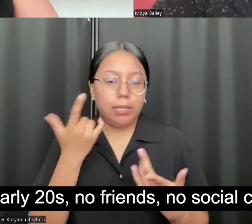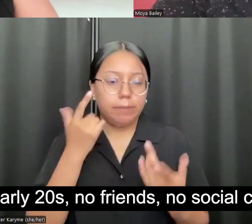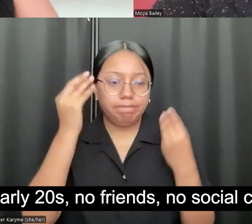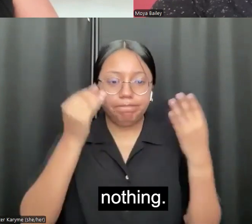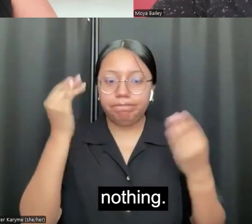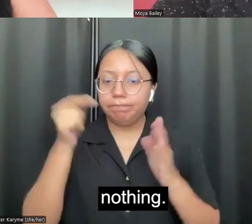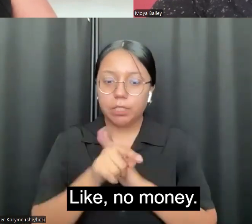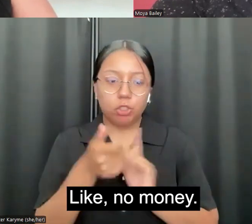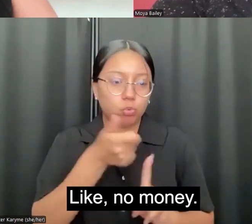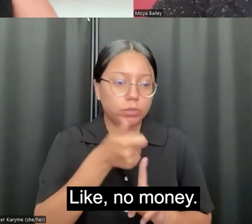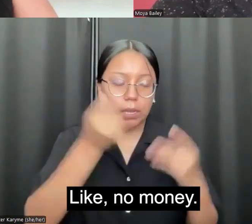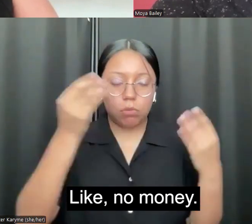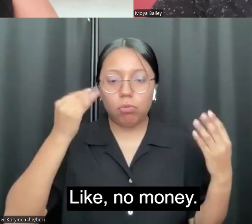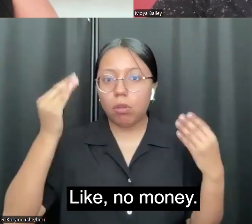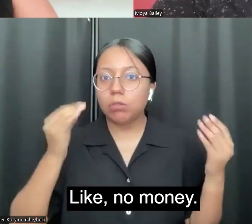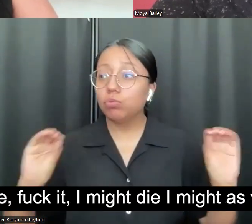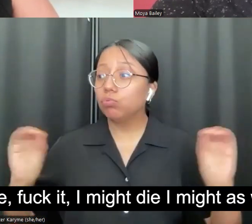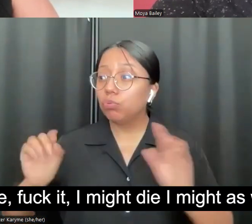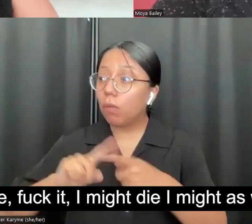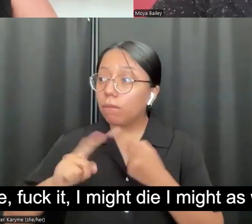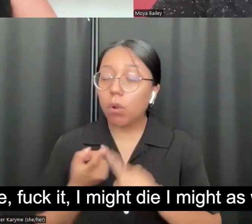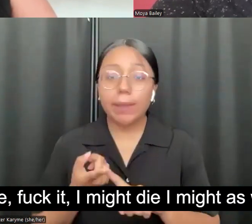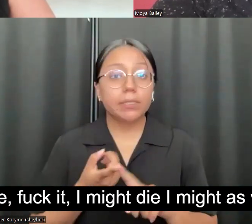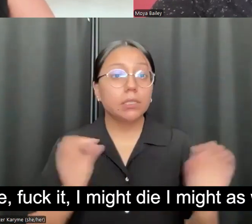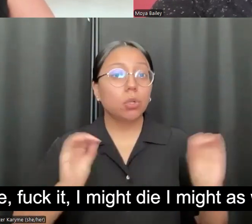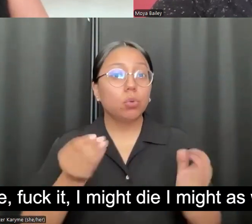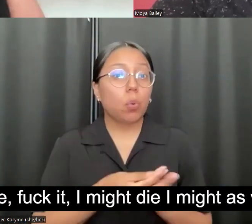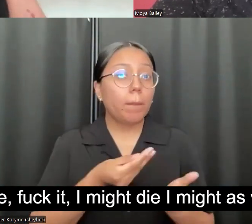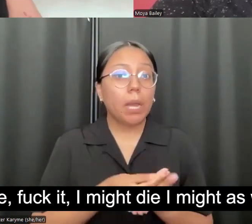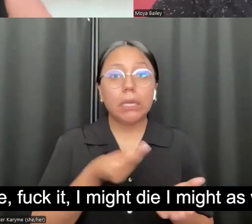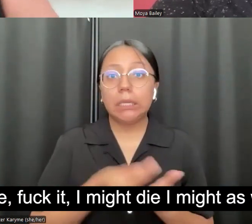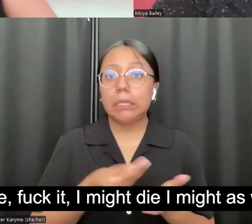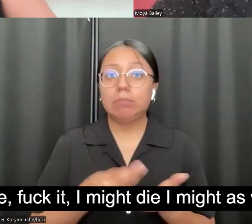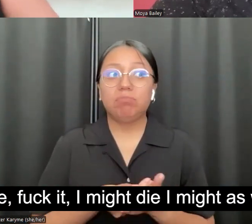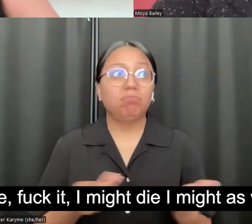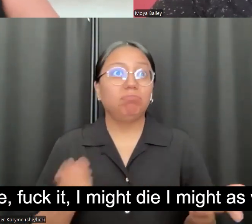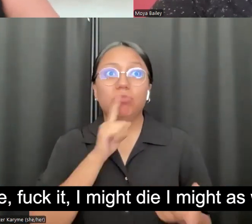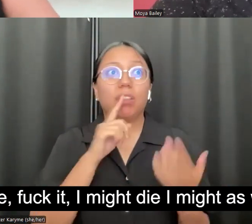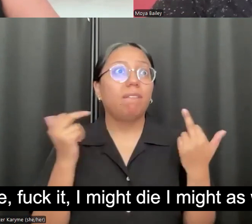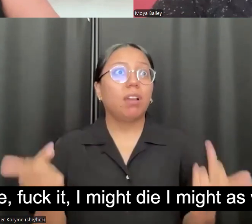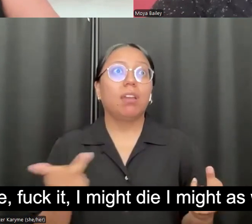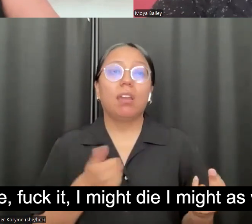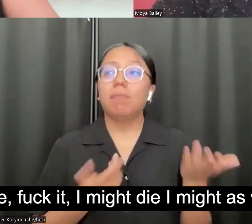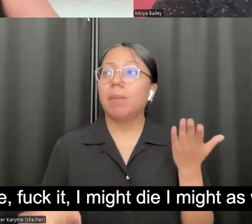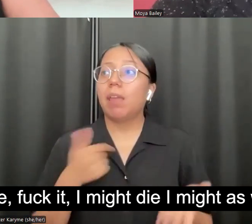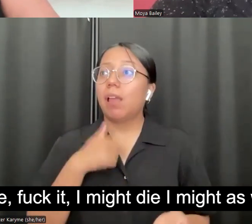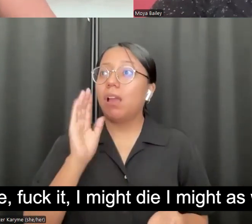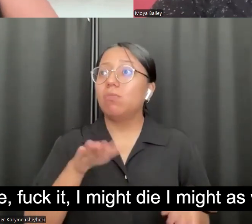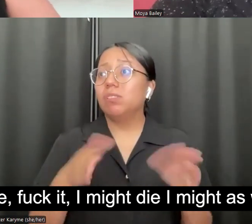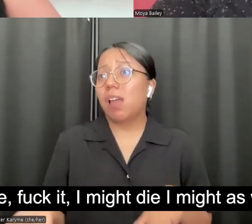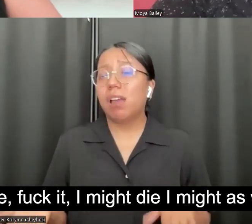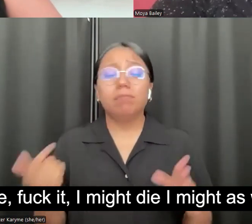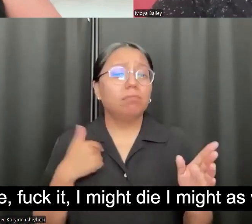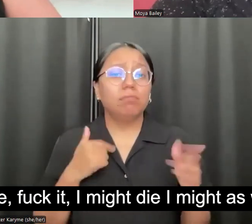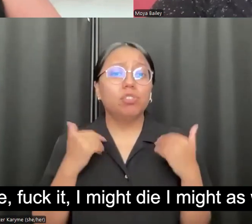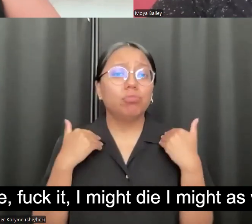capital, no nothing, like, no money. Just like, fuck it. Like, I might die. I might as well write these poems. I might